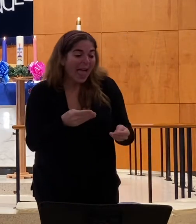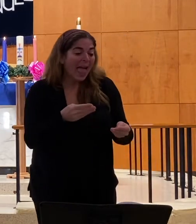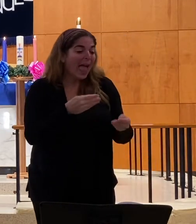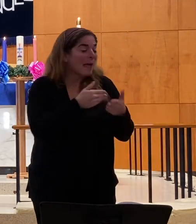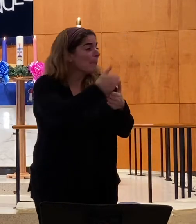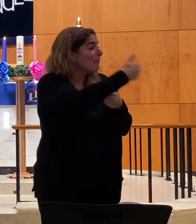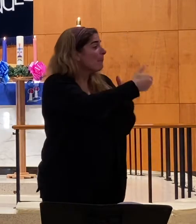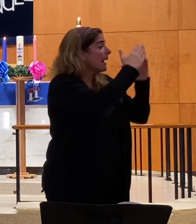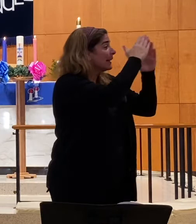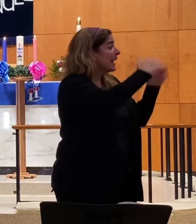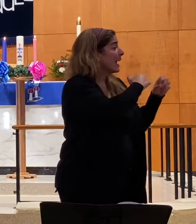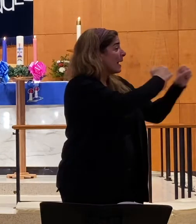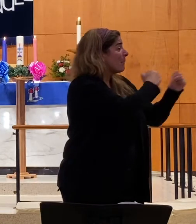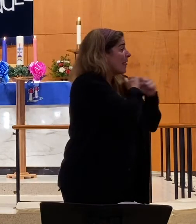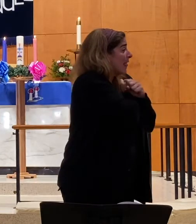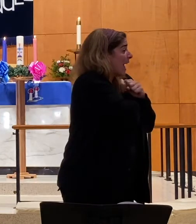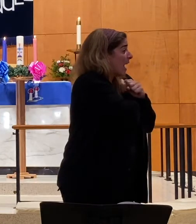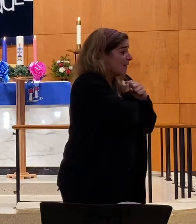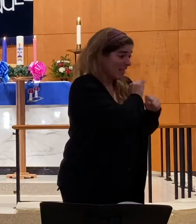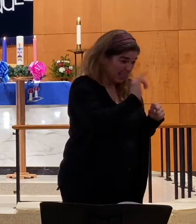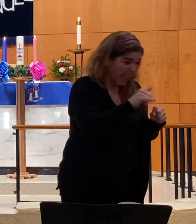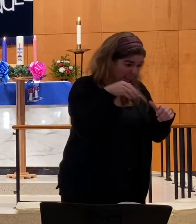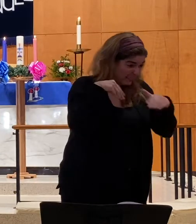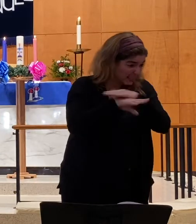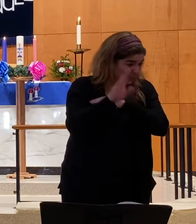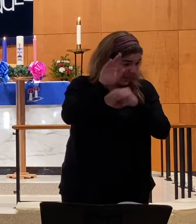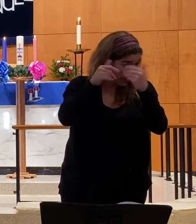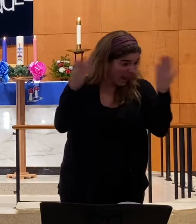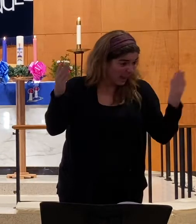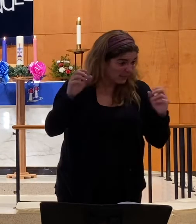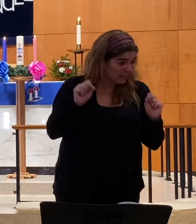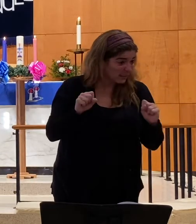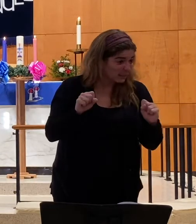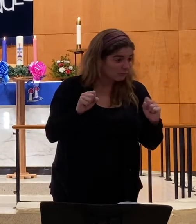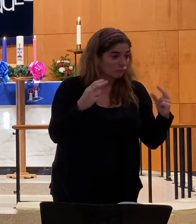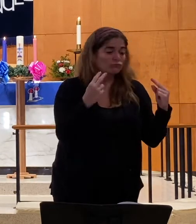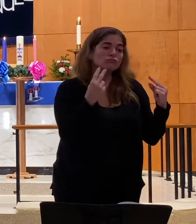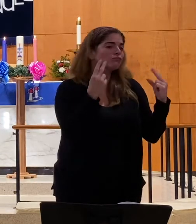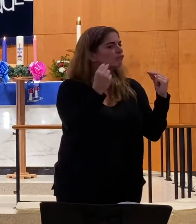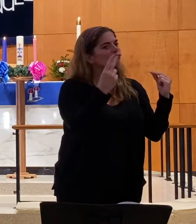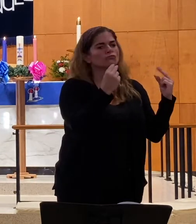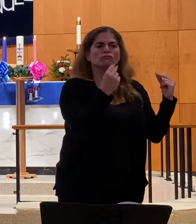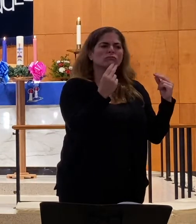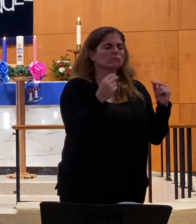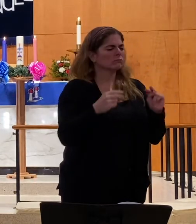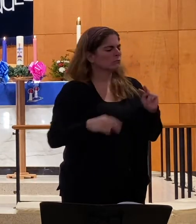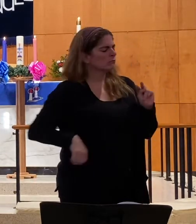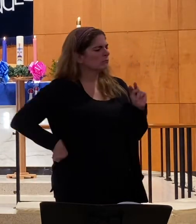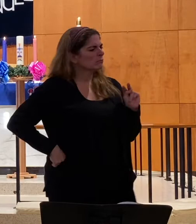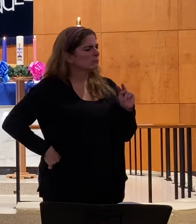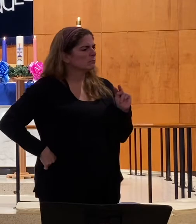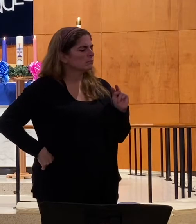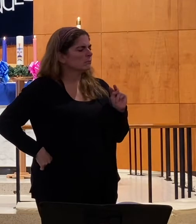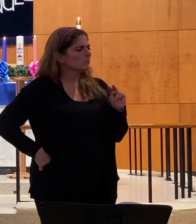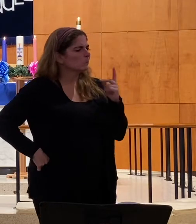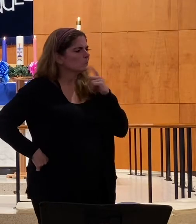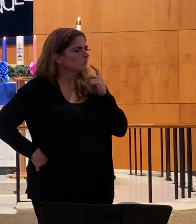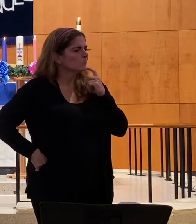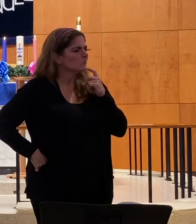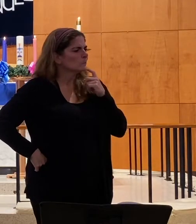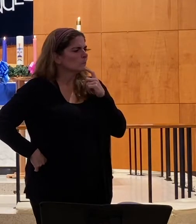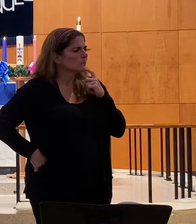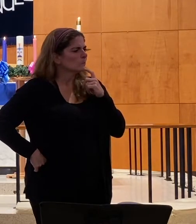neighbor? Would that get me into heaven? Again, they all answered, no. Well, she